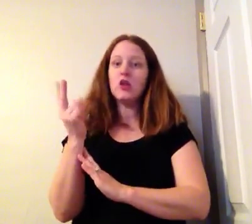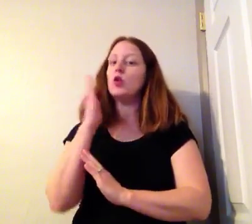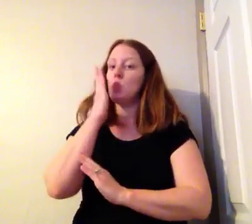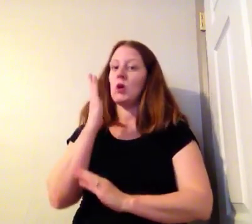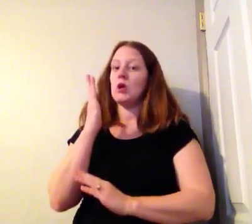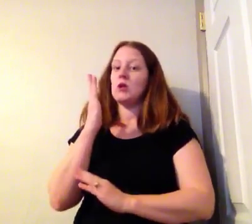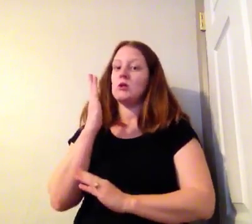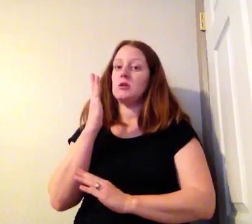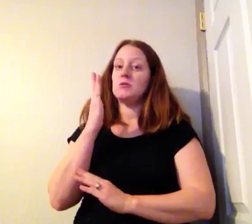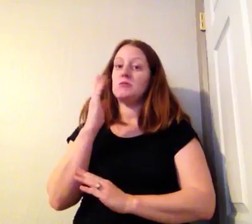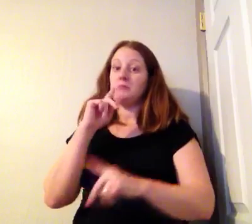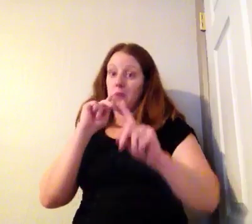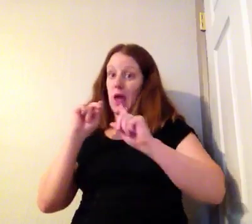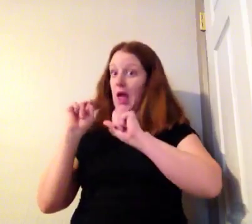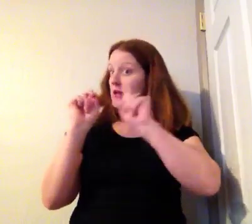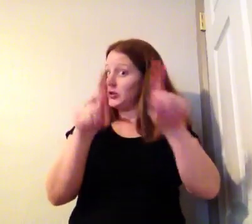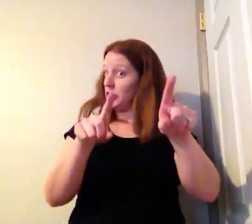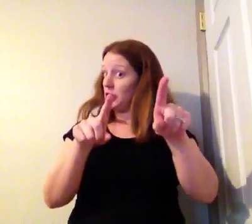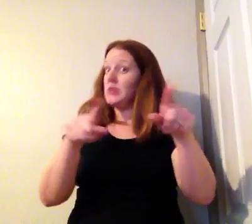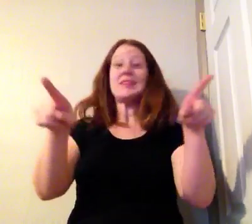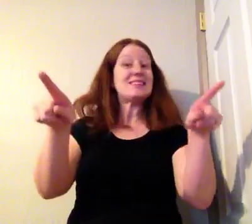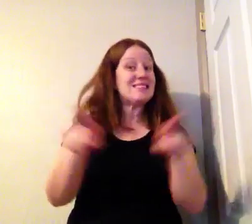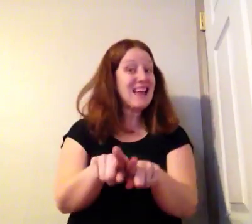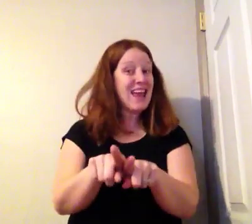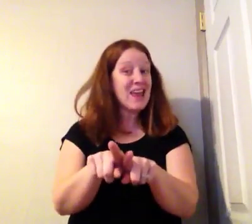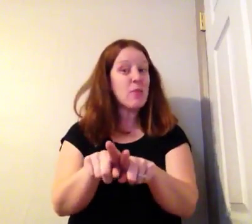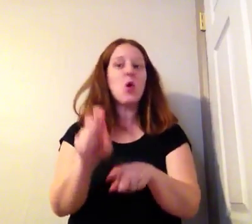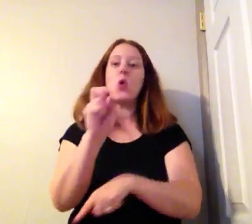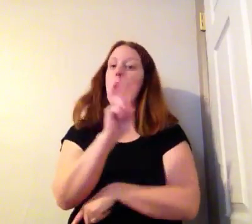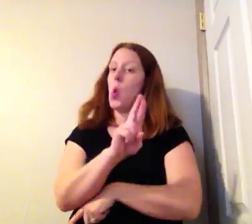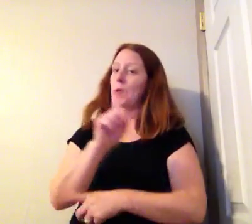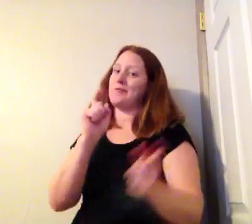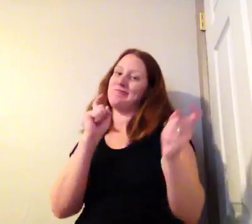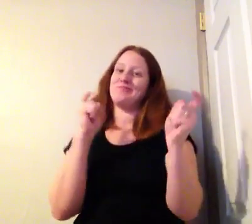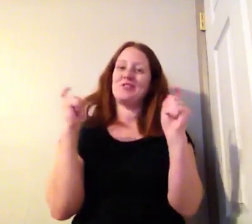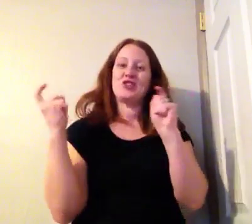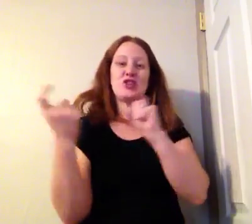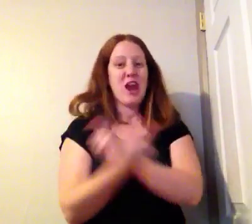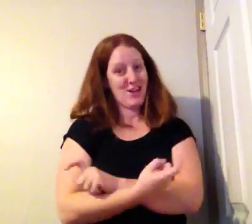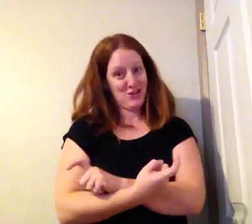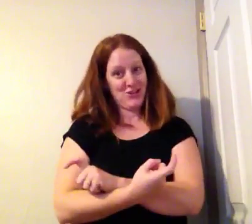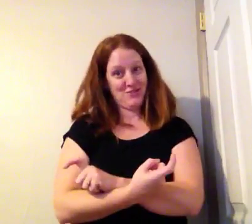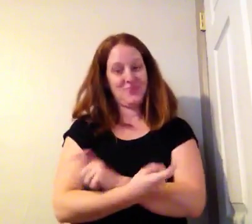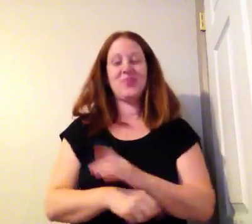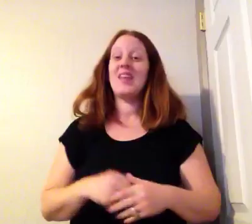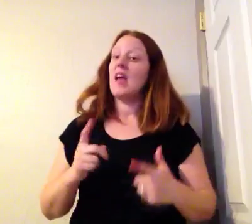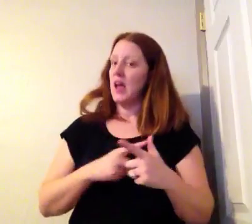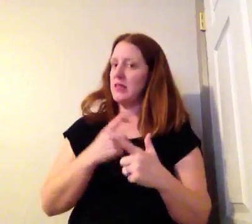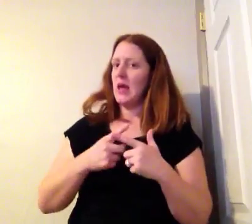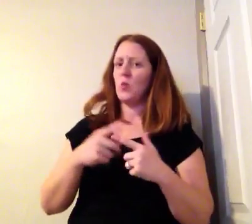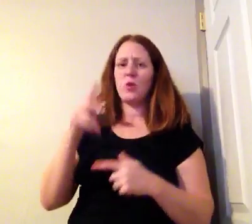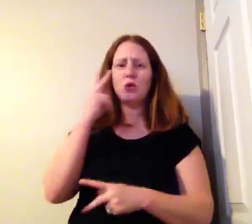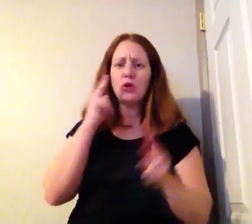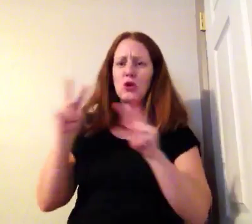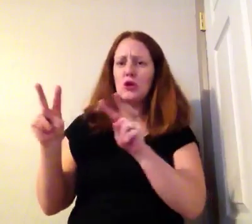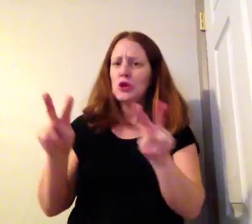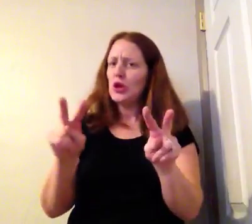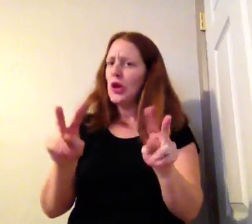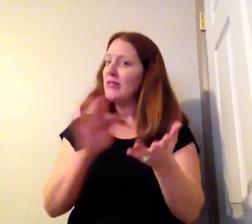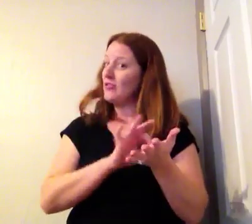the same answer or a revised answer. And then we will look at the score, and I will see if this has improved it,